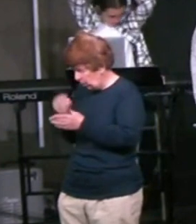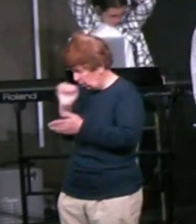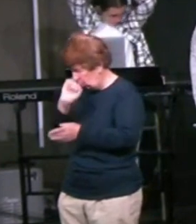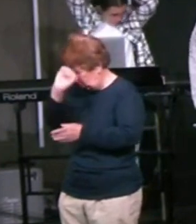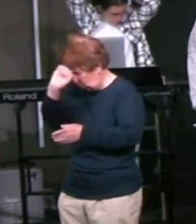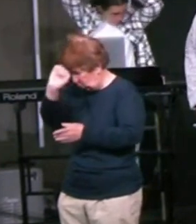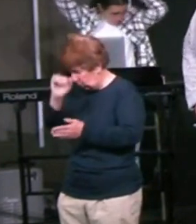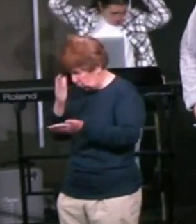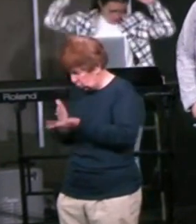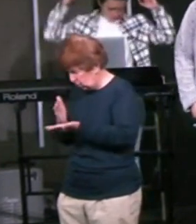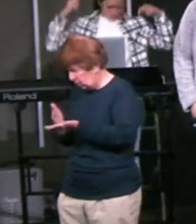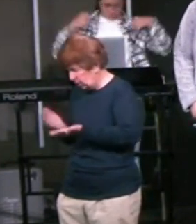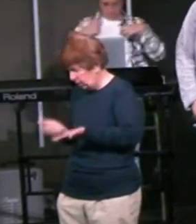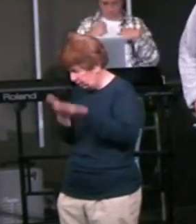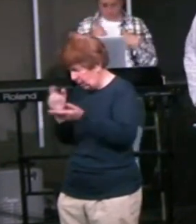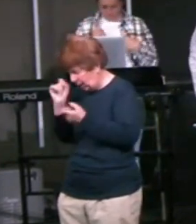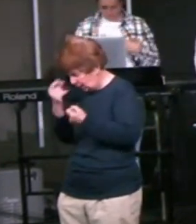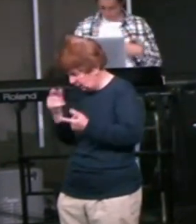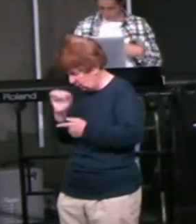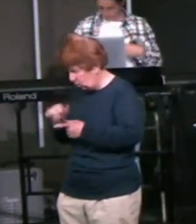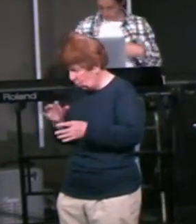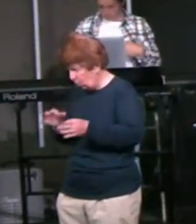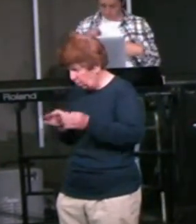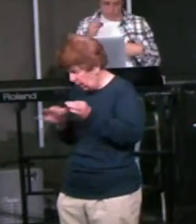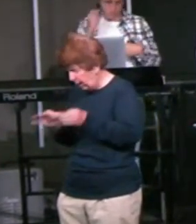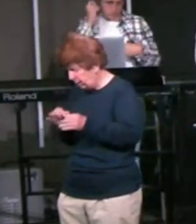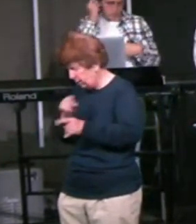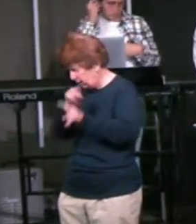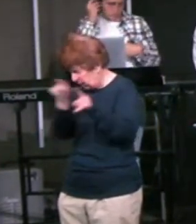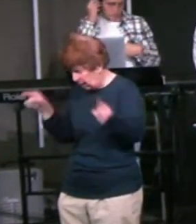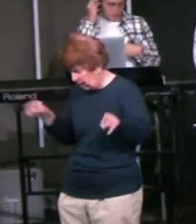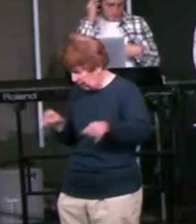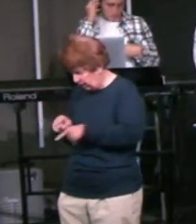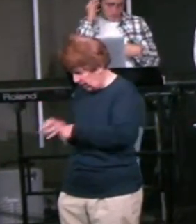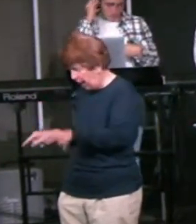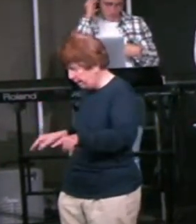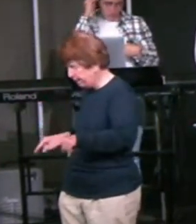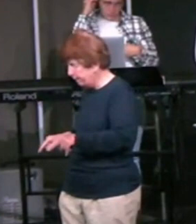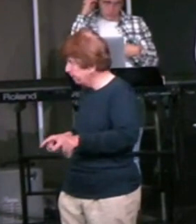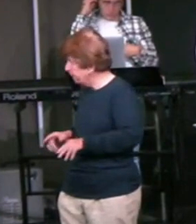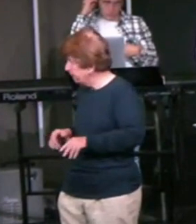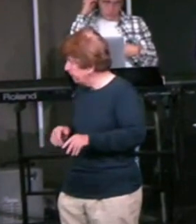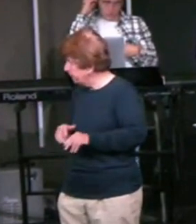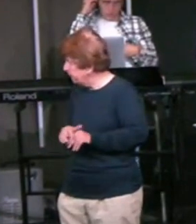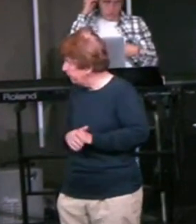Give them understanding of your will and purpose for them as your person.